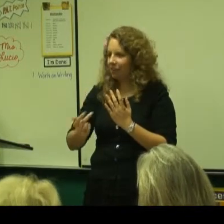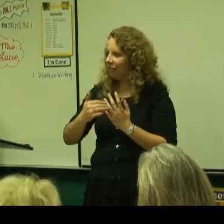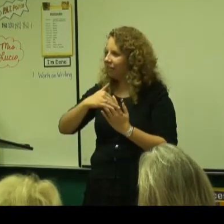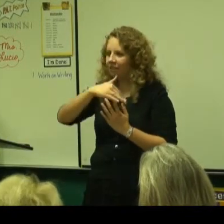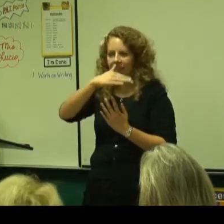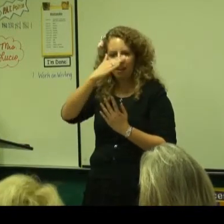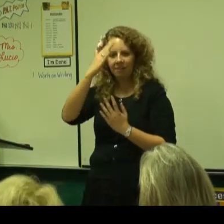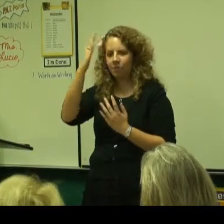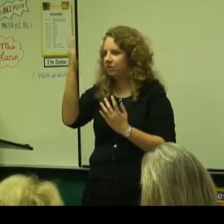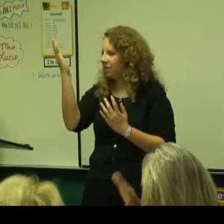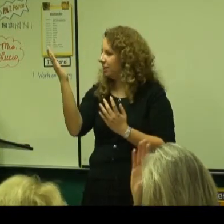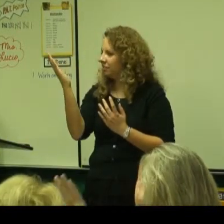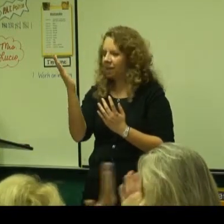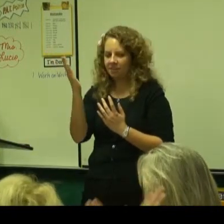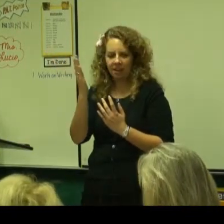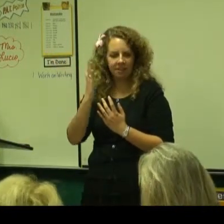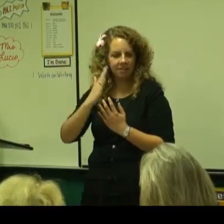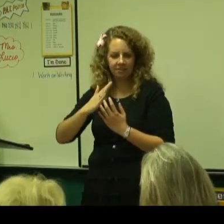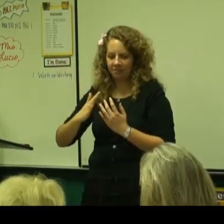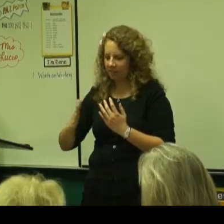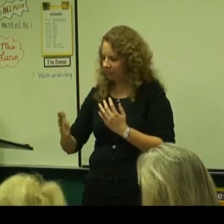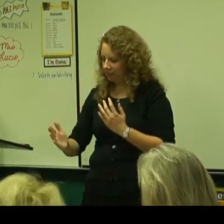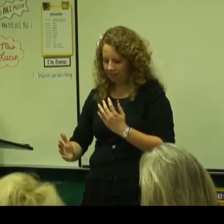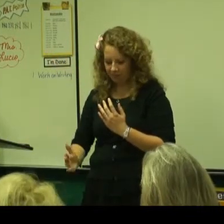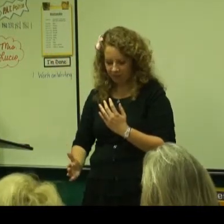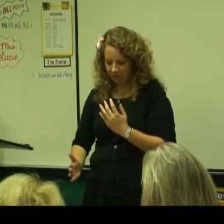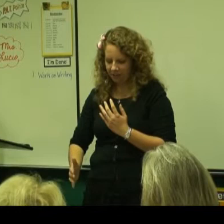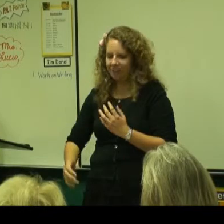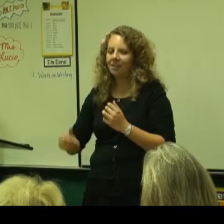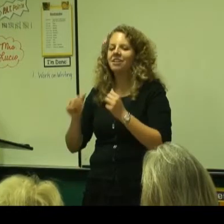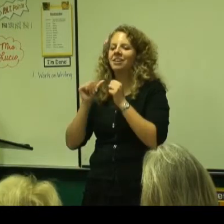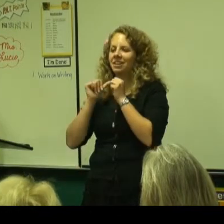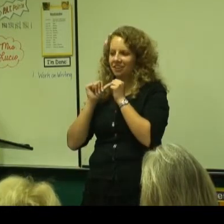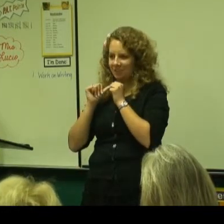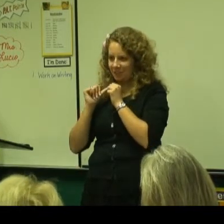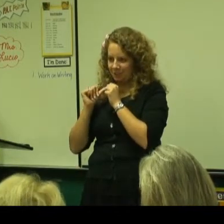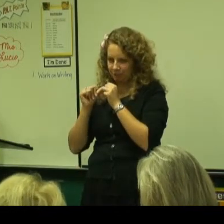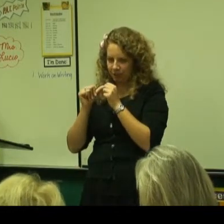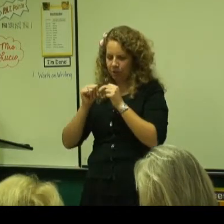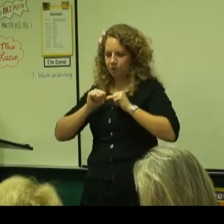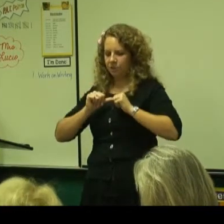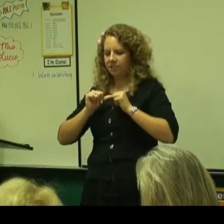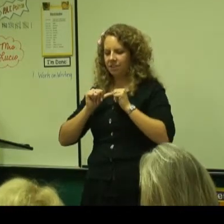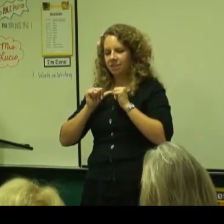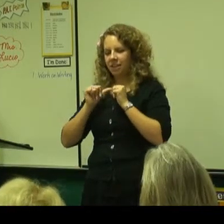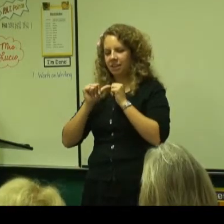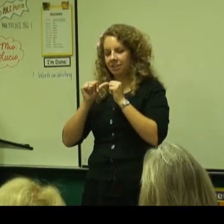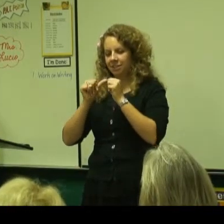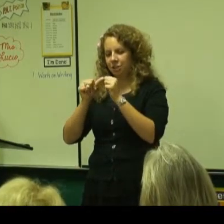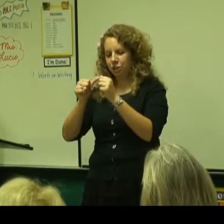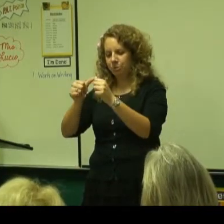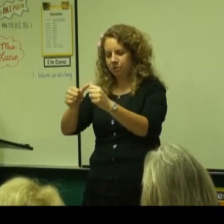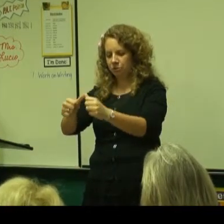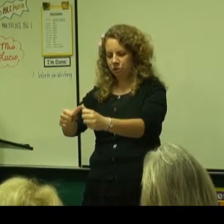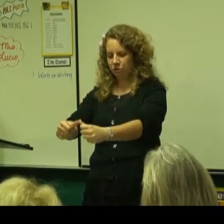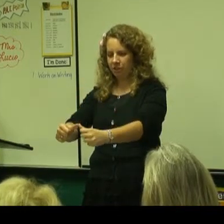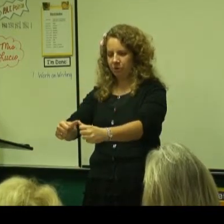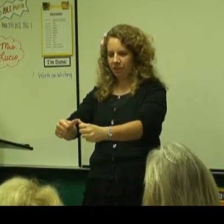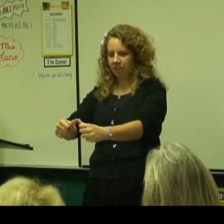fail never with a negative head nod, fail never, it continues. So this is the sign continues, just straightforward like that